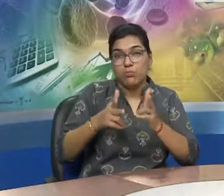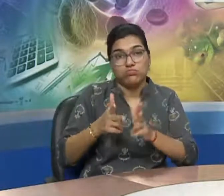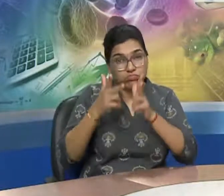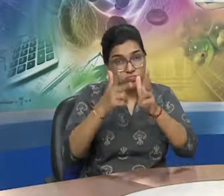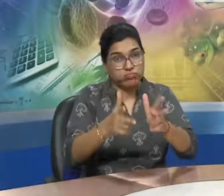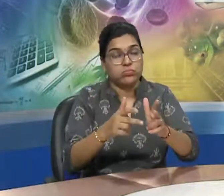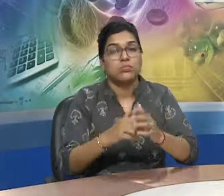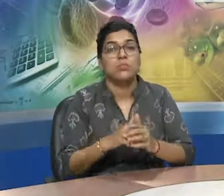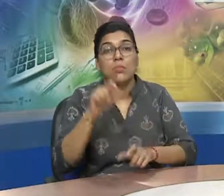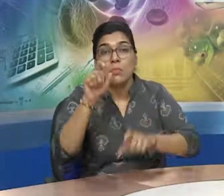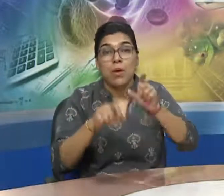According to the poet,